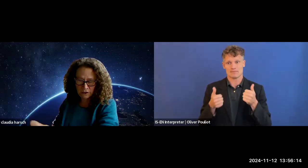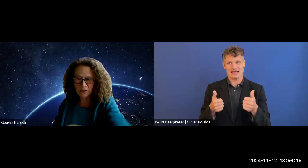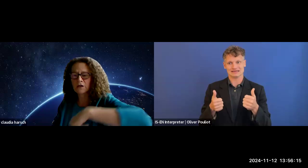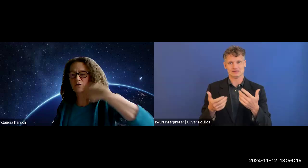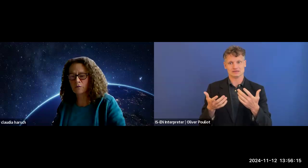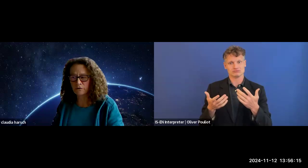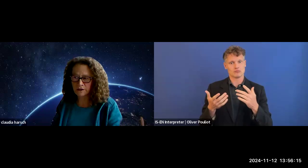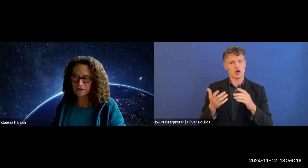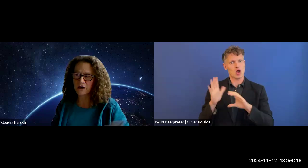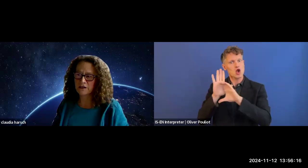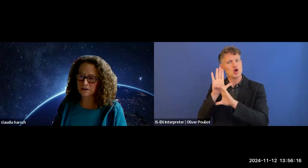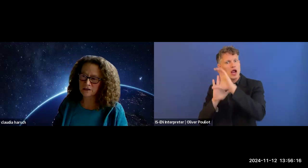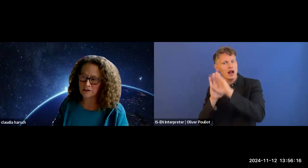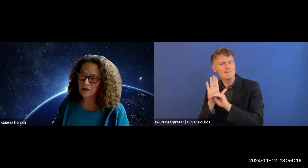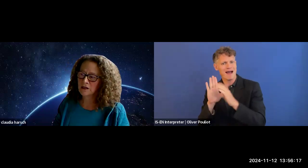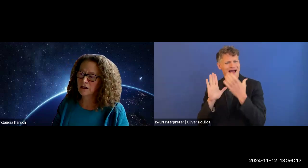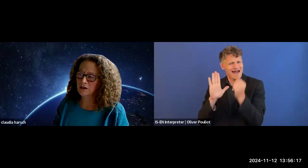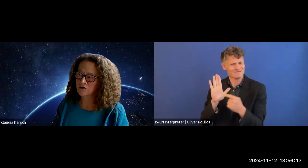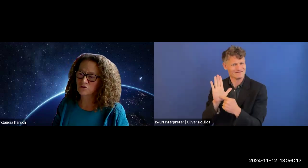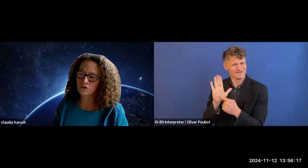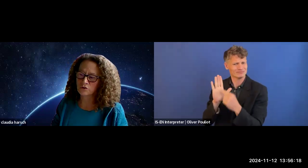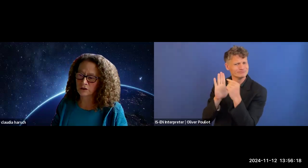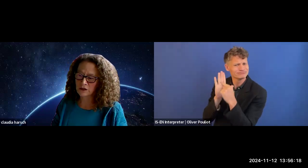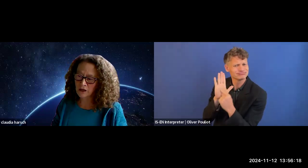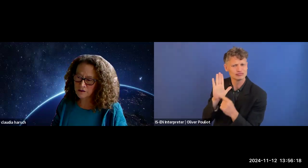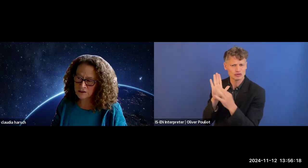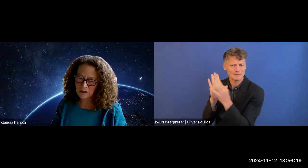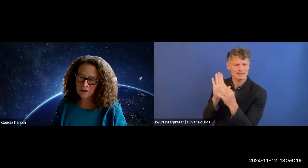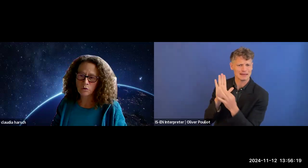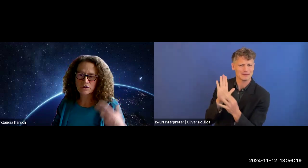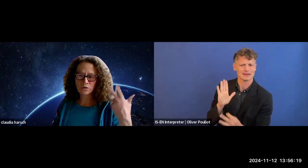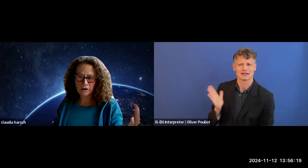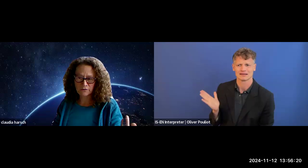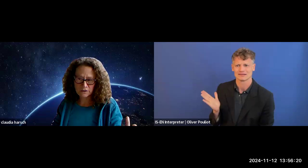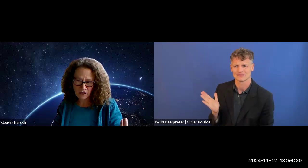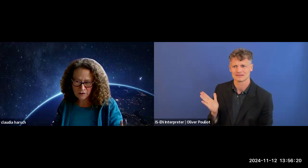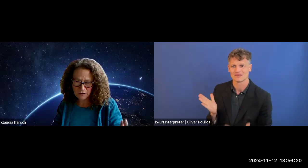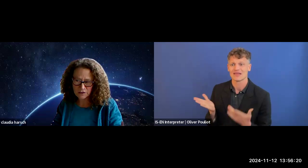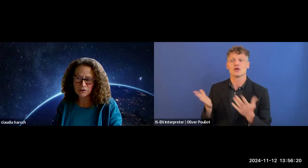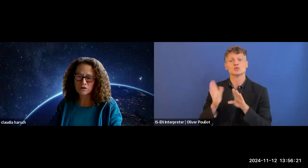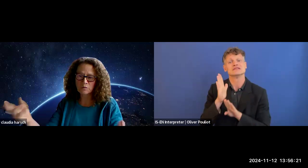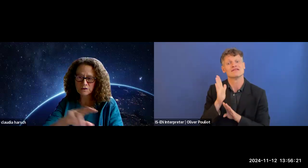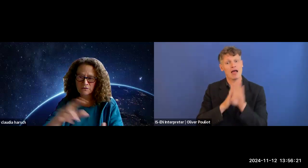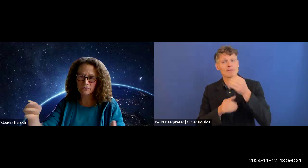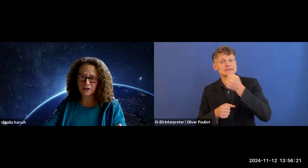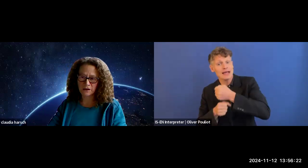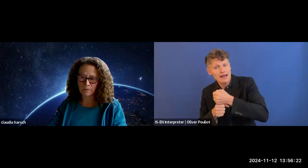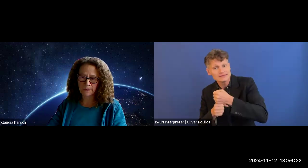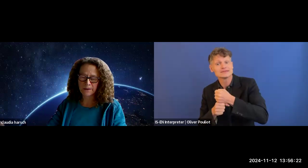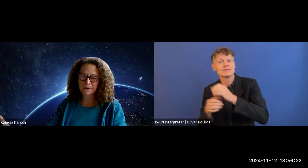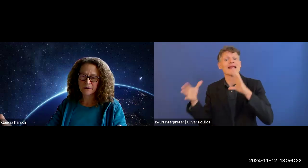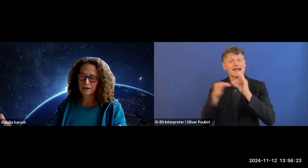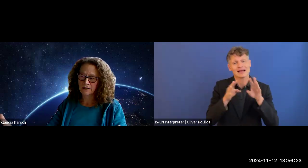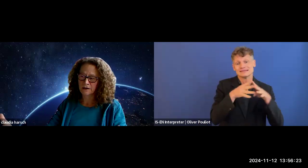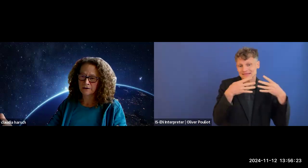the construct and operationalize it into your tasks. Once you have the tasks, then you specify